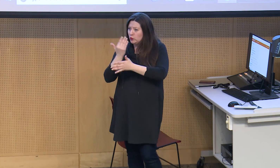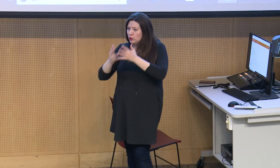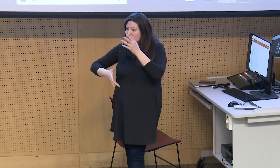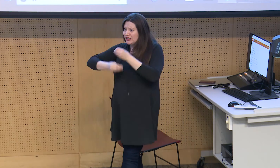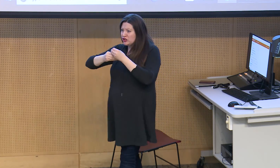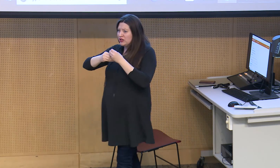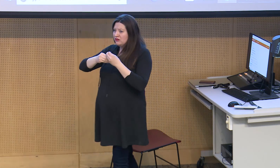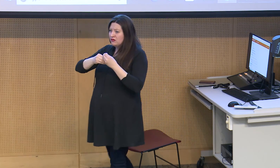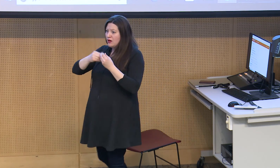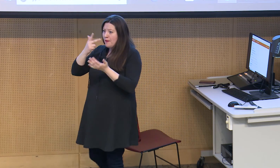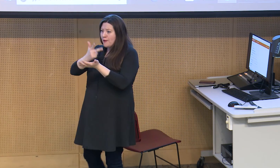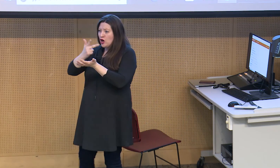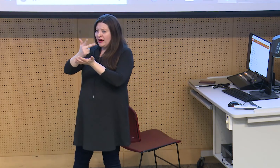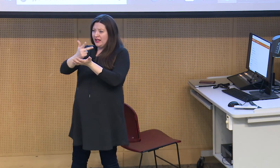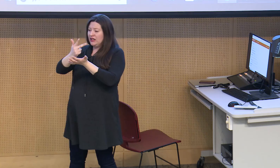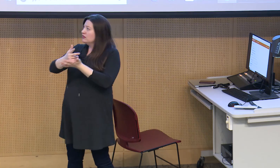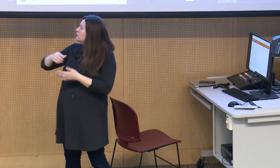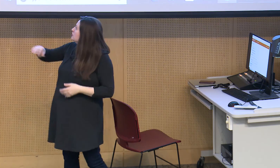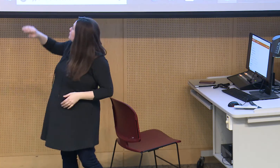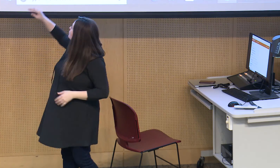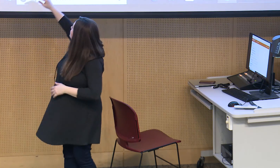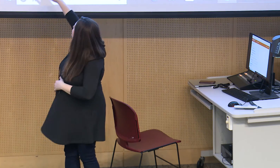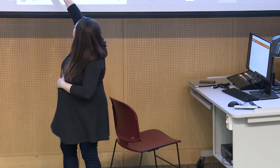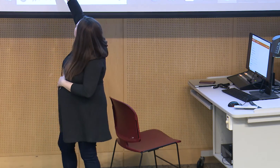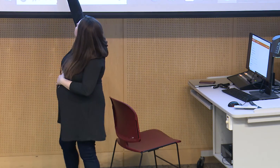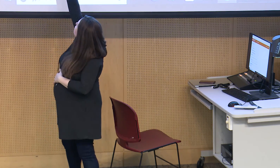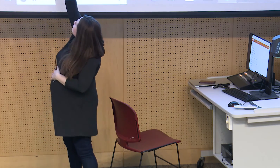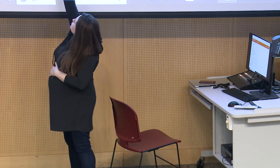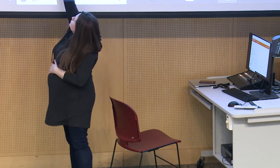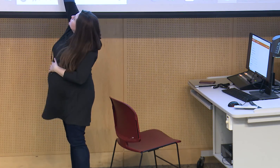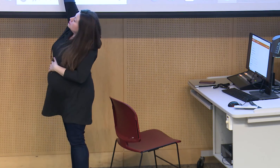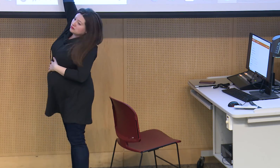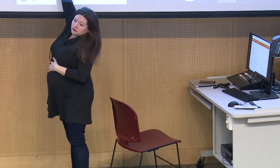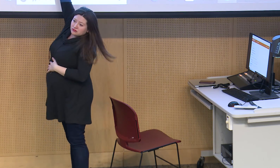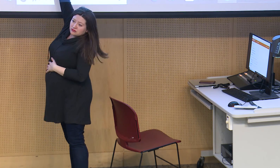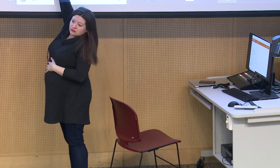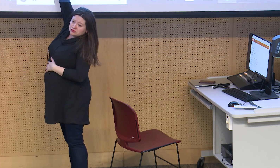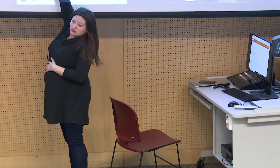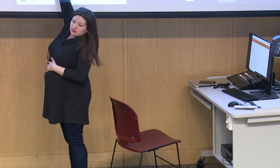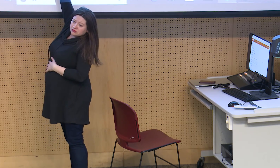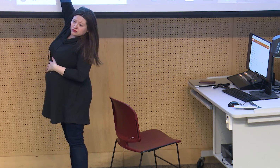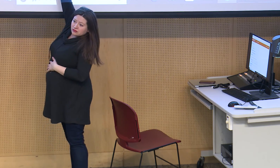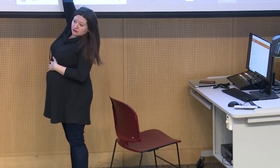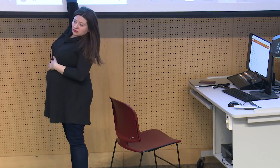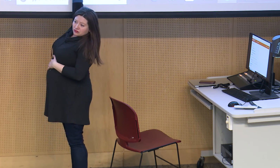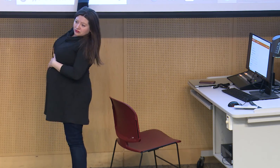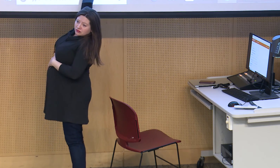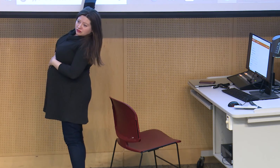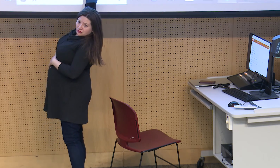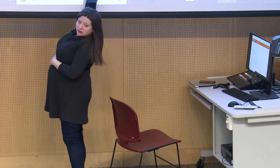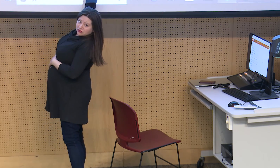What about parking? This is new. There's a new addition here, parking. Yeah, that is new.